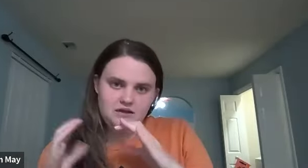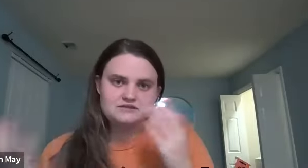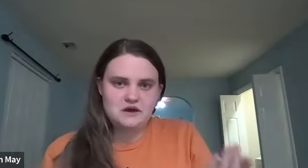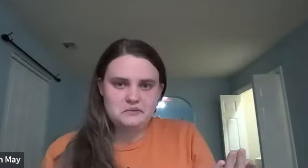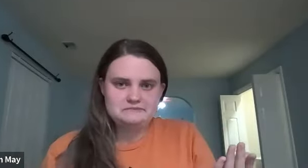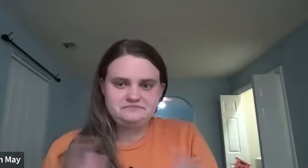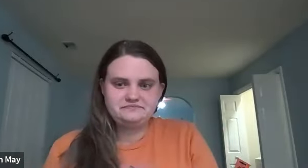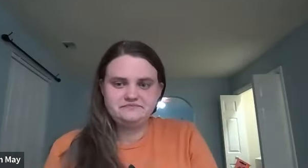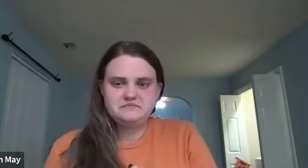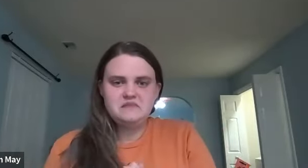So,